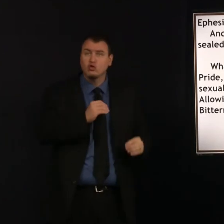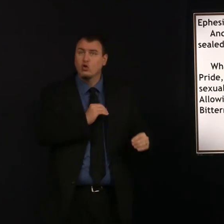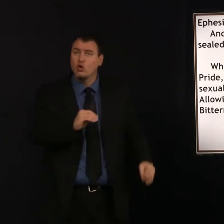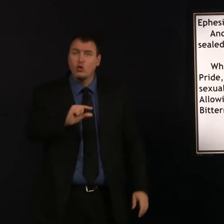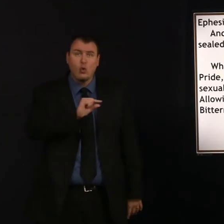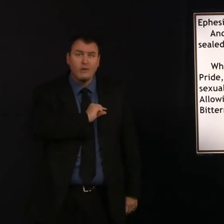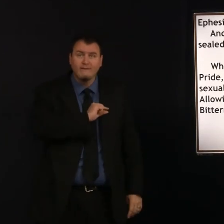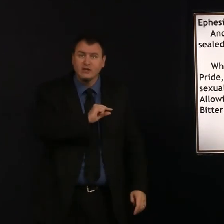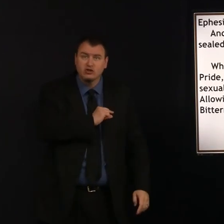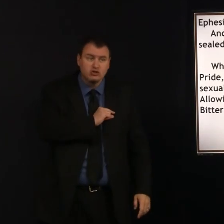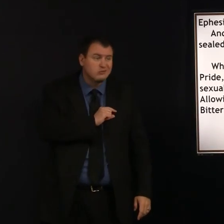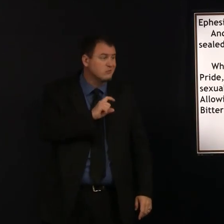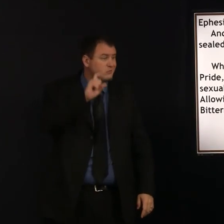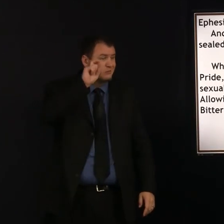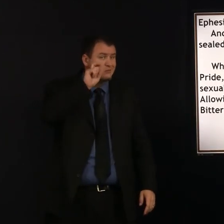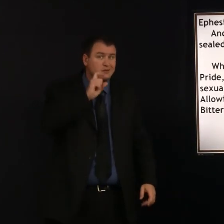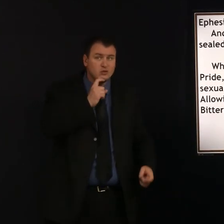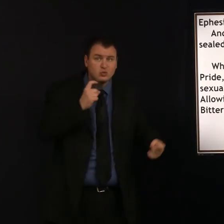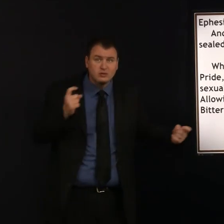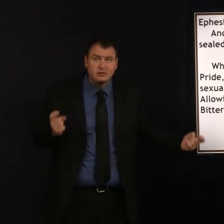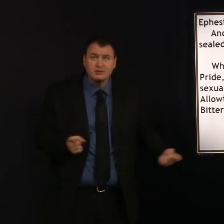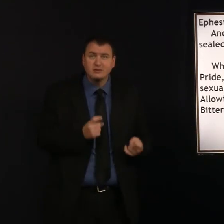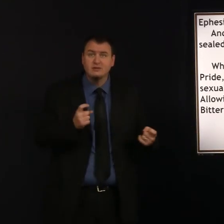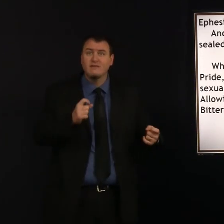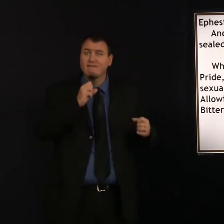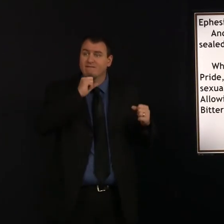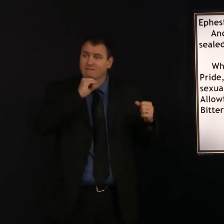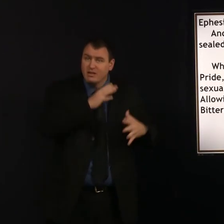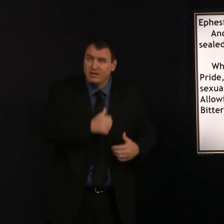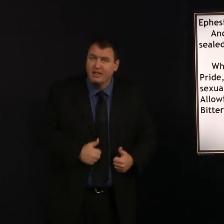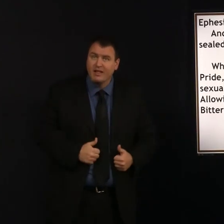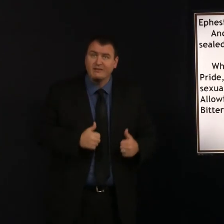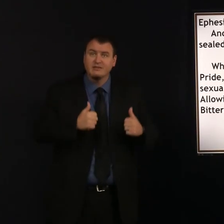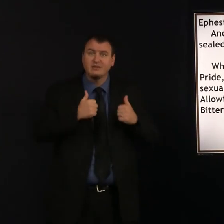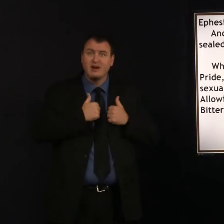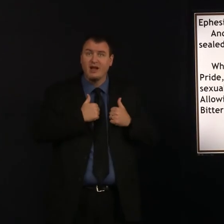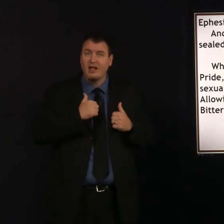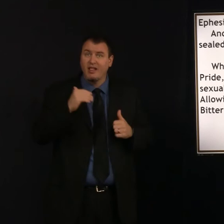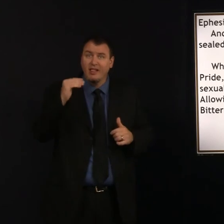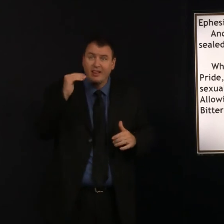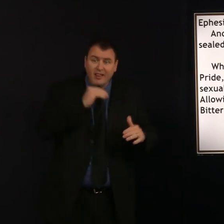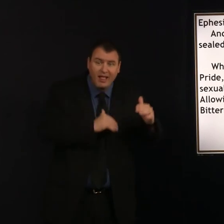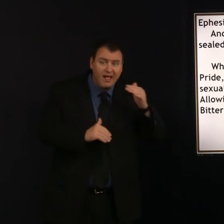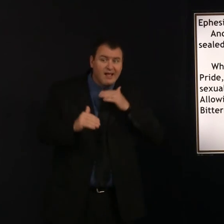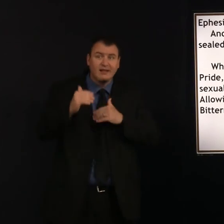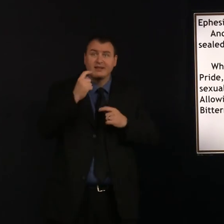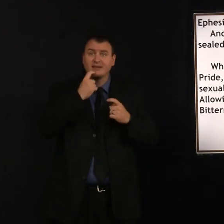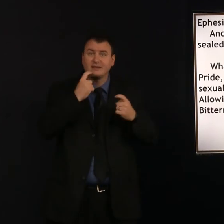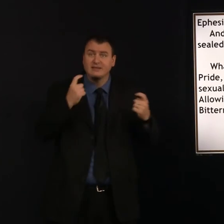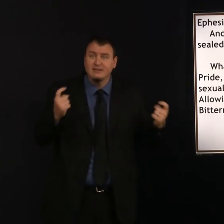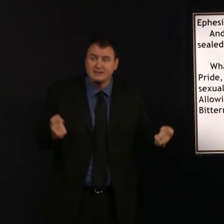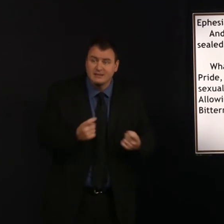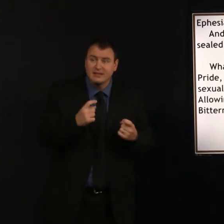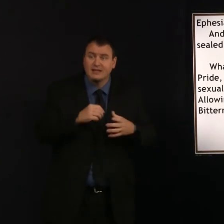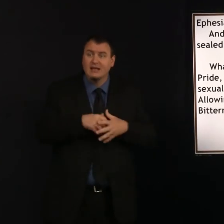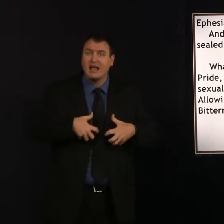Sexual sin, filthy lifestyle,